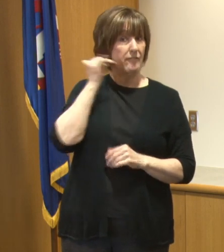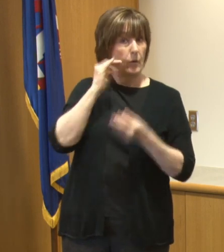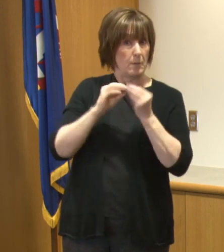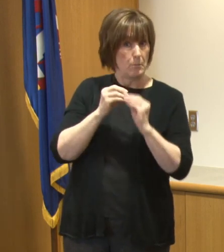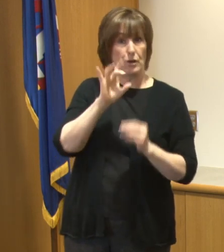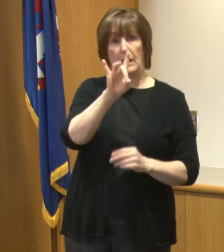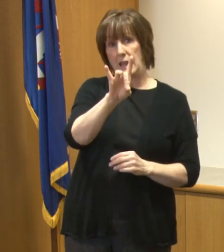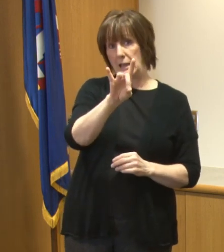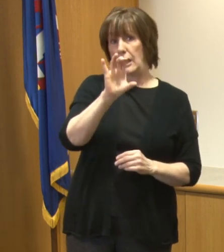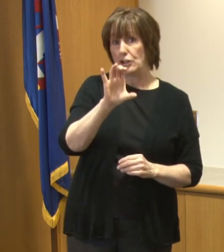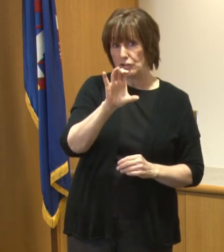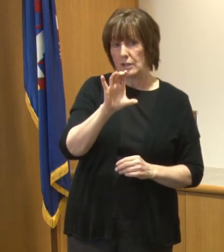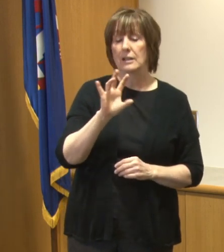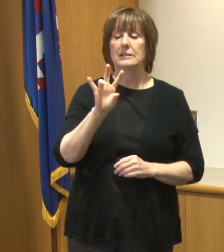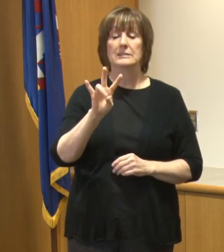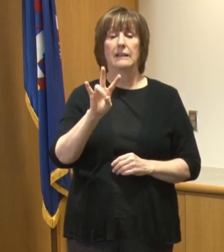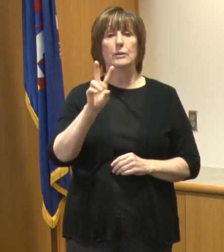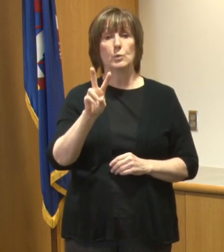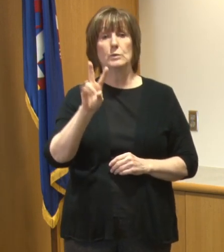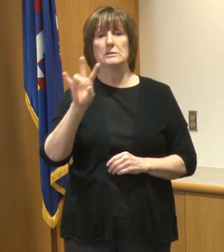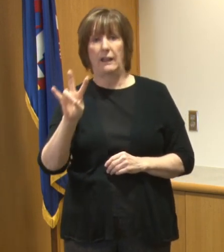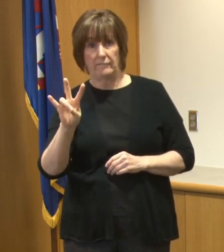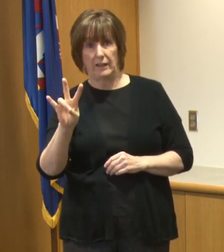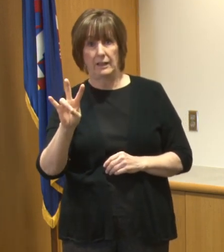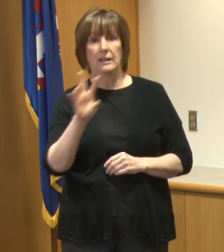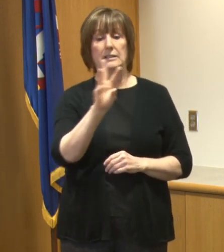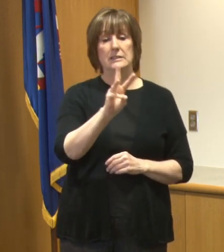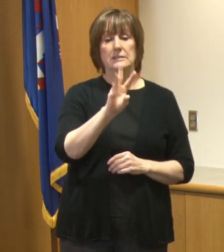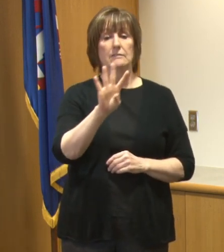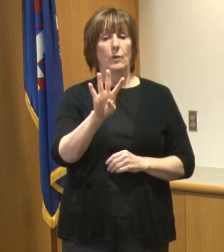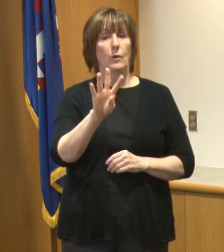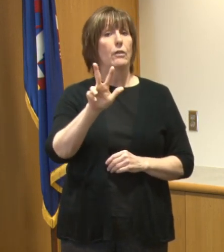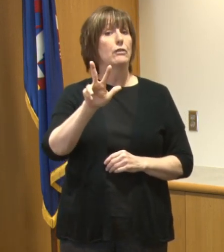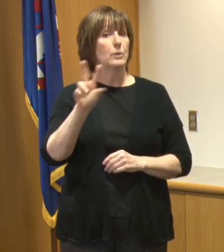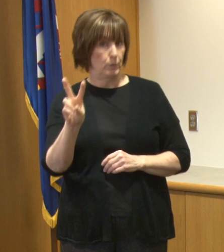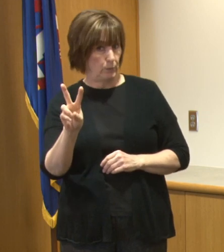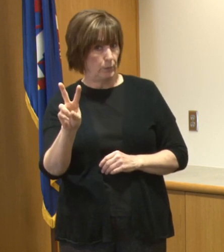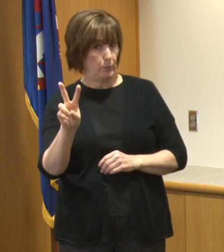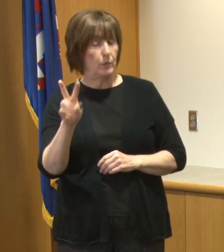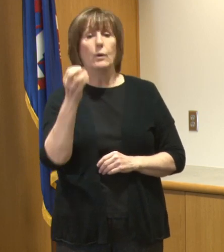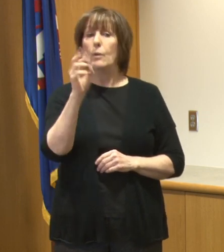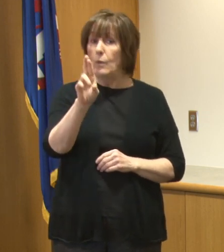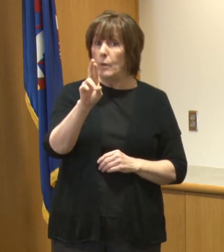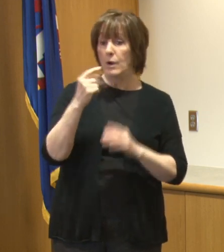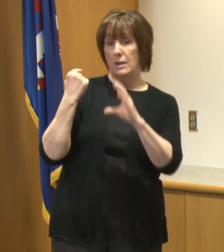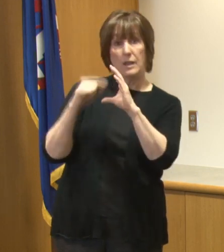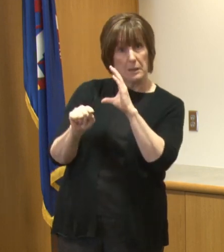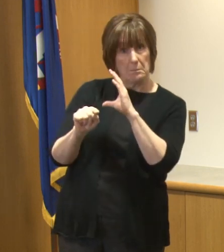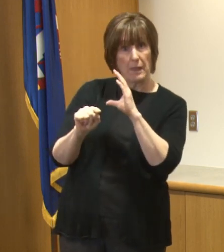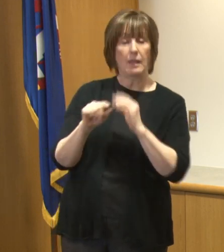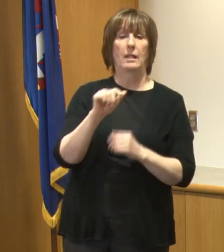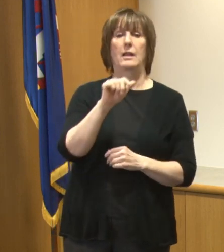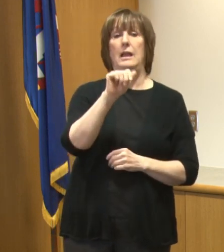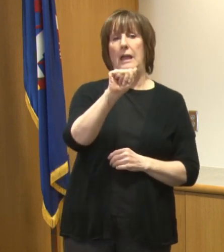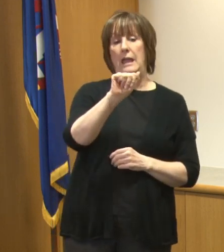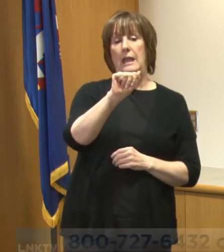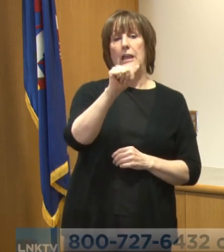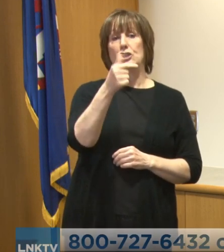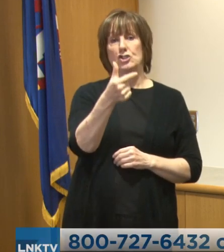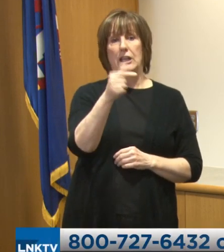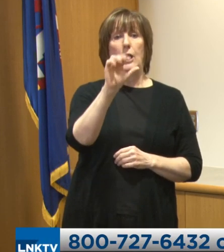office is 800-727-6432. or you can send an email to